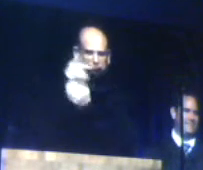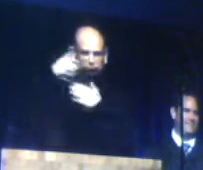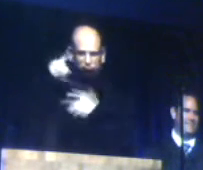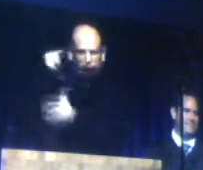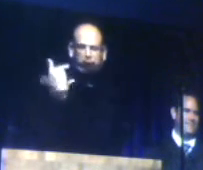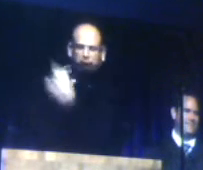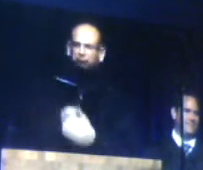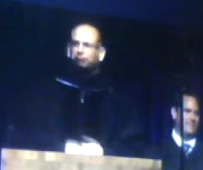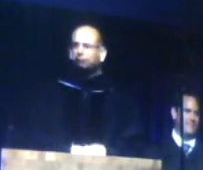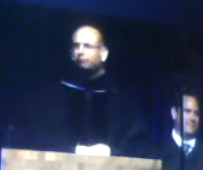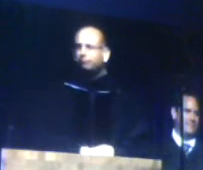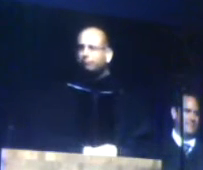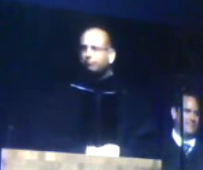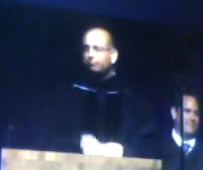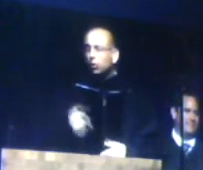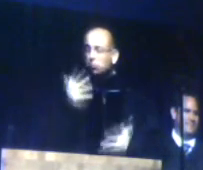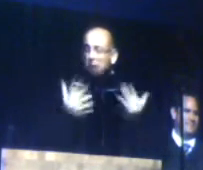As you sit here in honorary with your graduates,